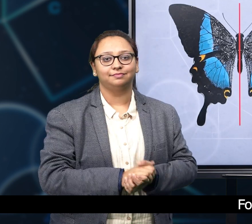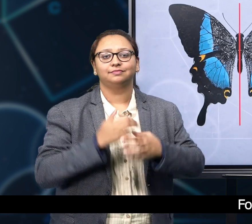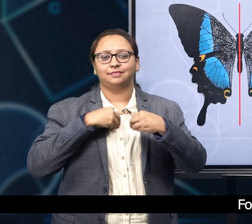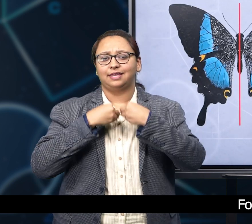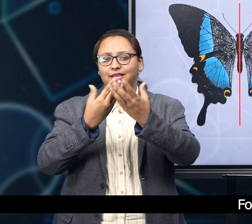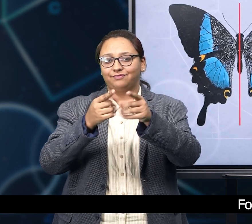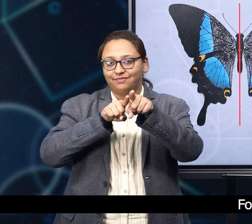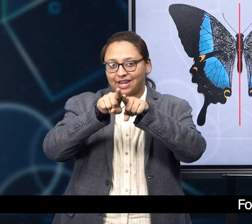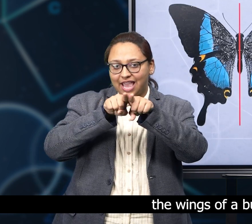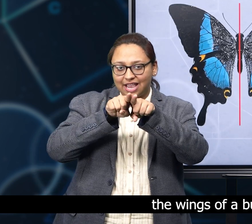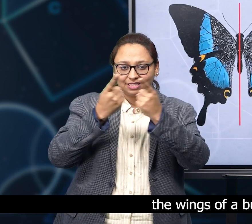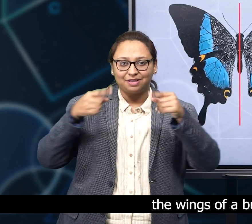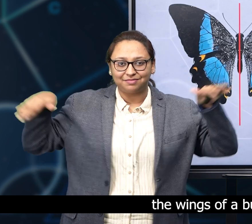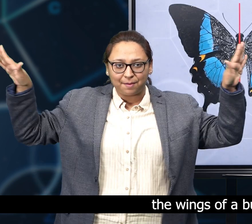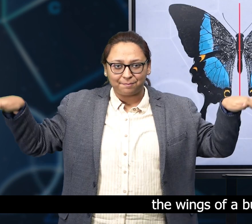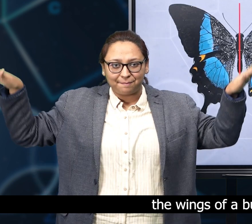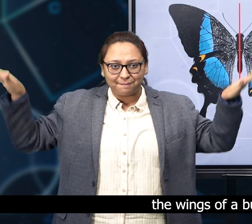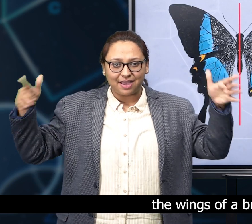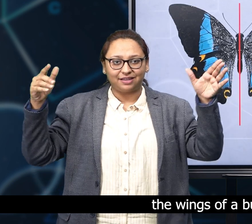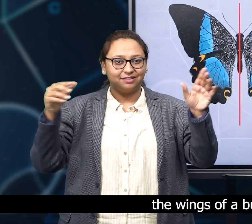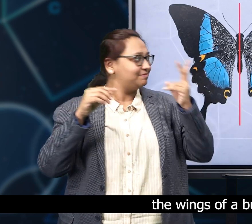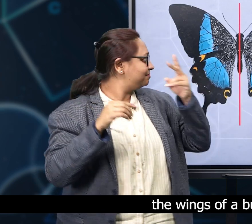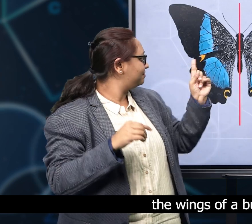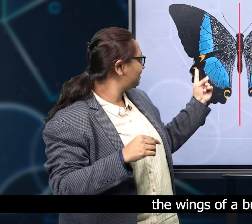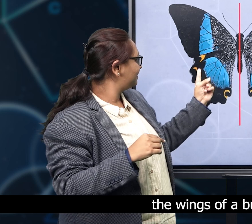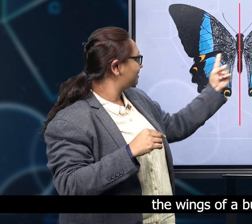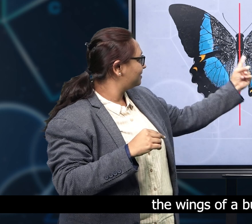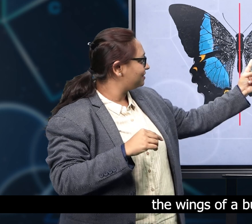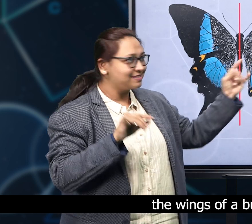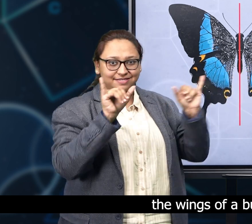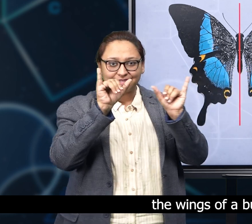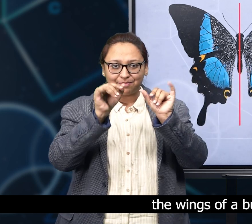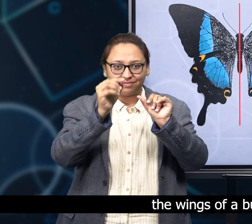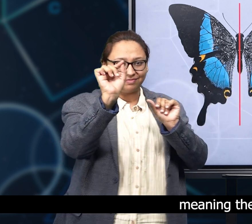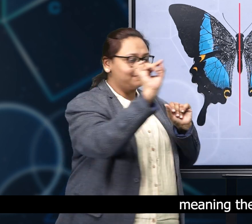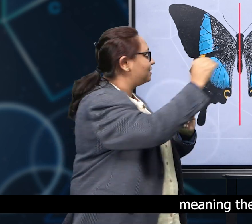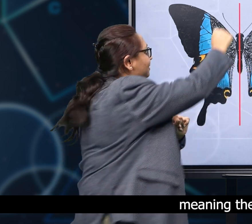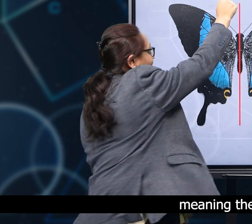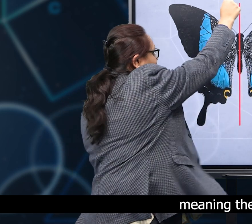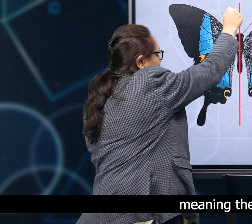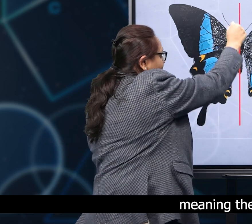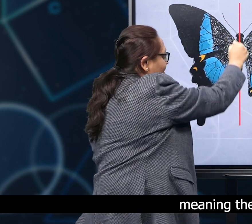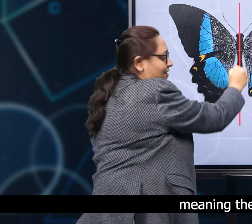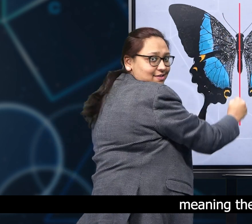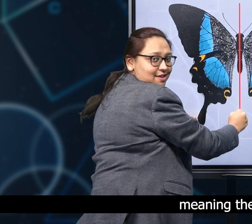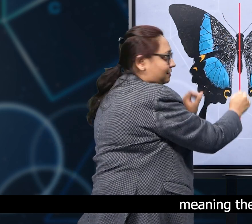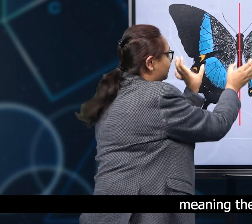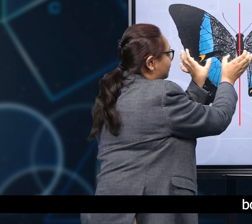For example, the wings of a butterfly are symmetrical, meaning they look the same on the